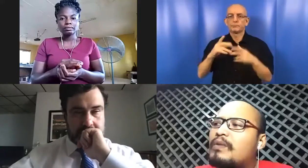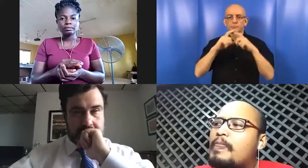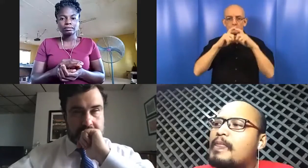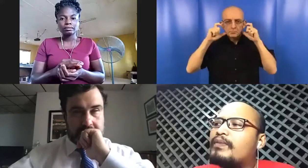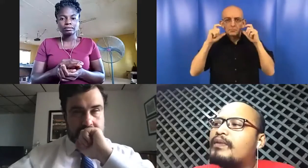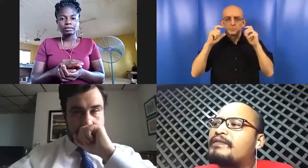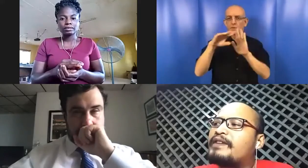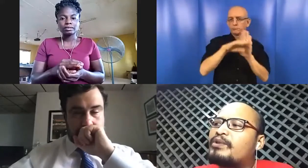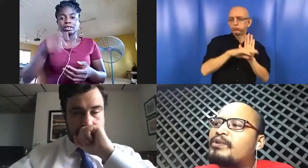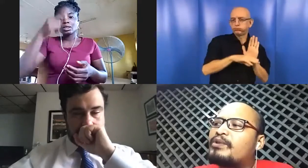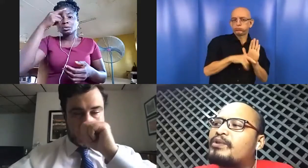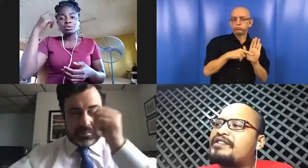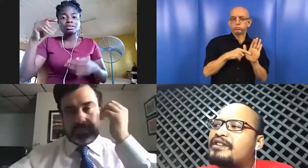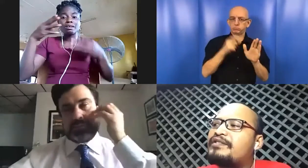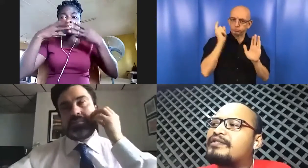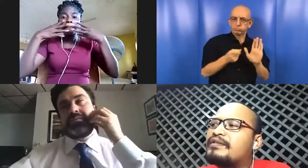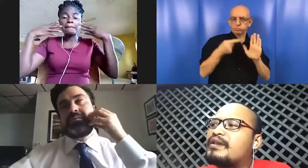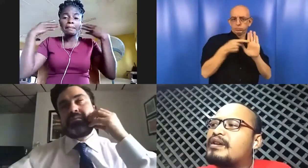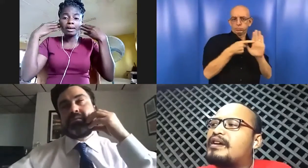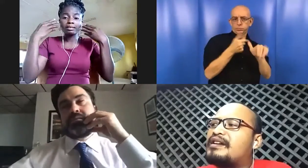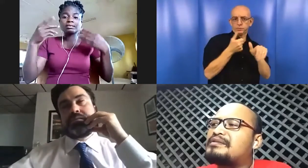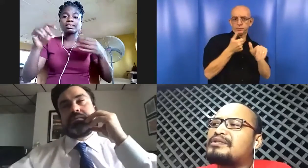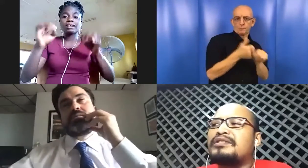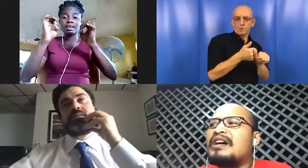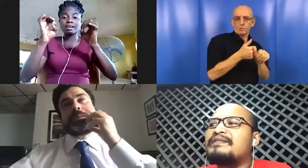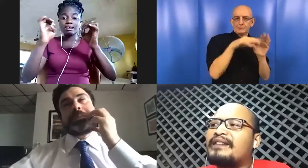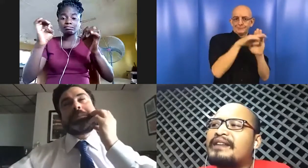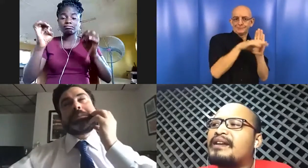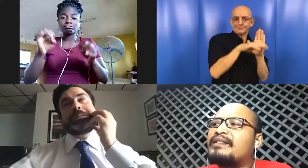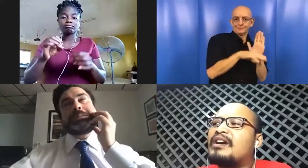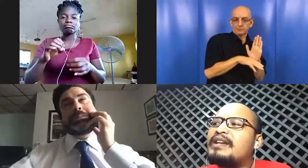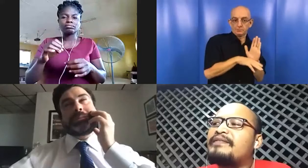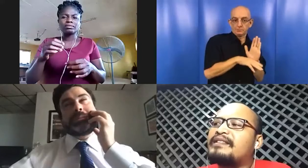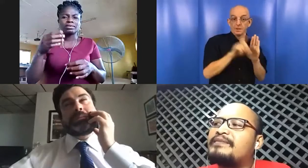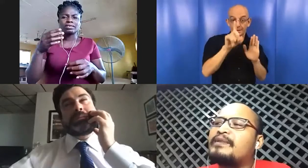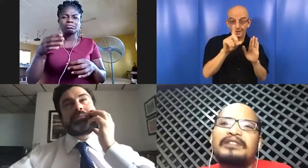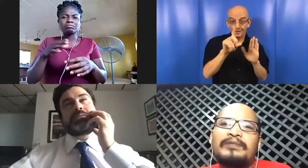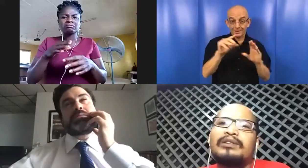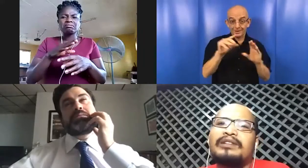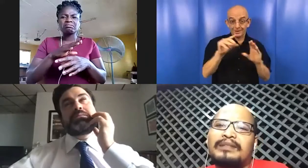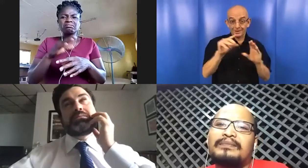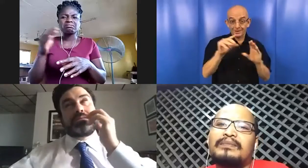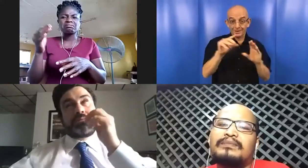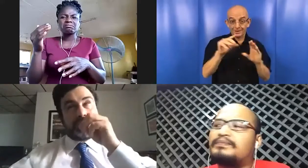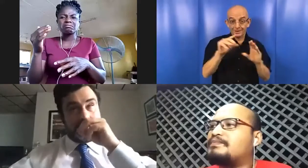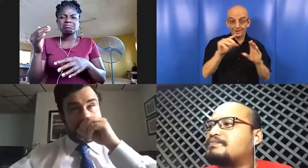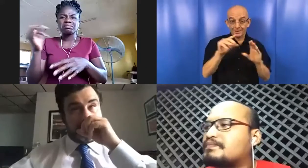now the virtual education sessions doesn't have the right and doubly effective for person with autism.